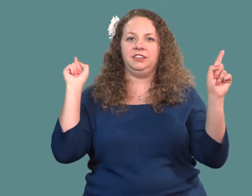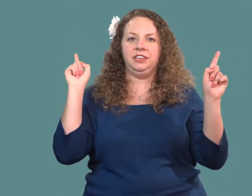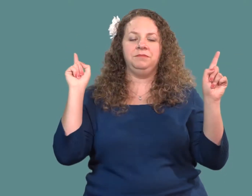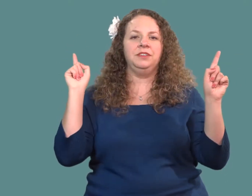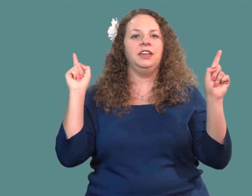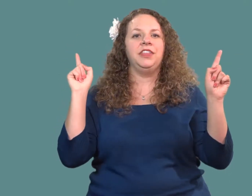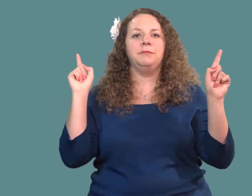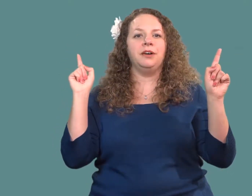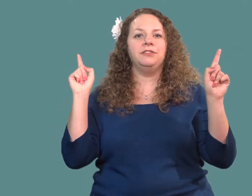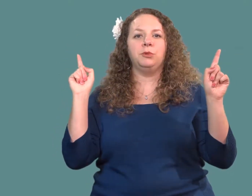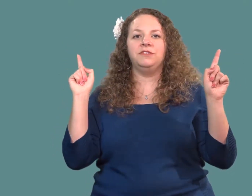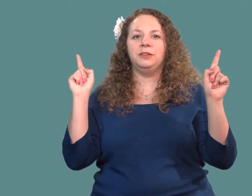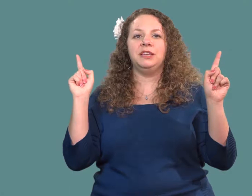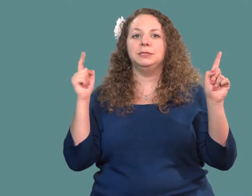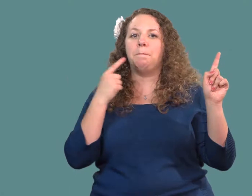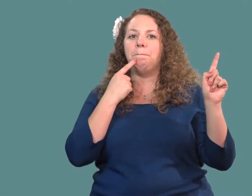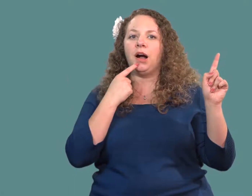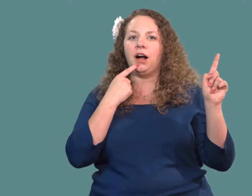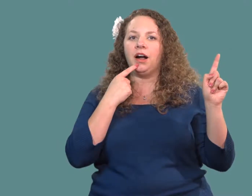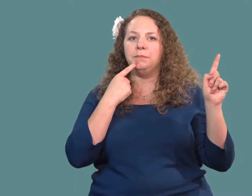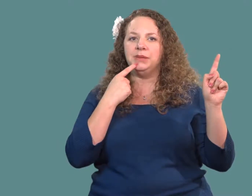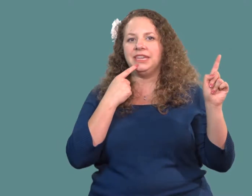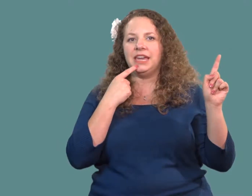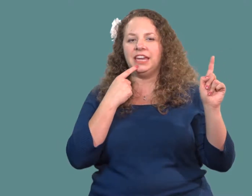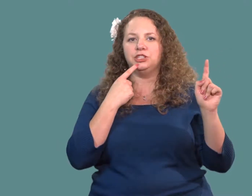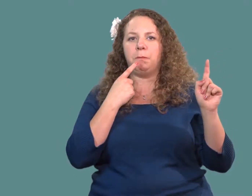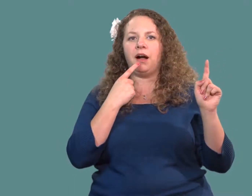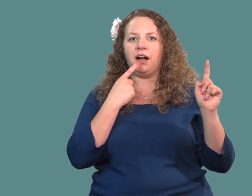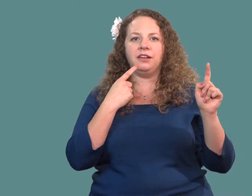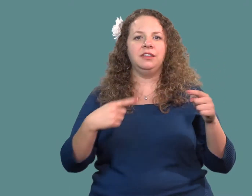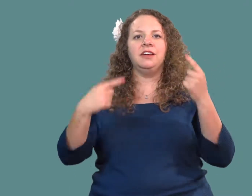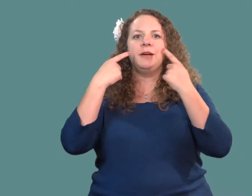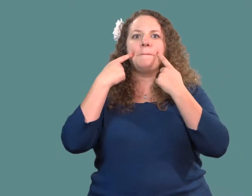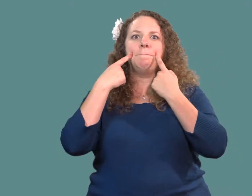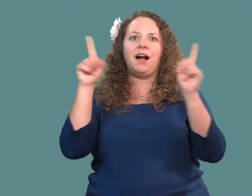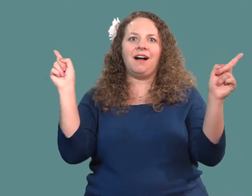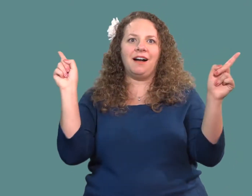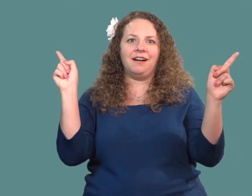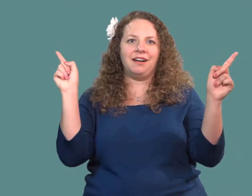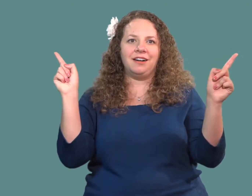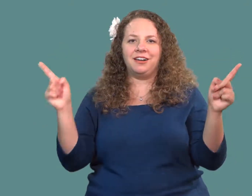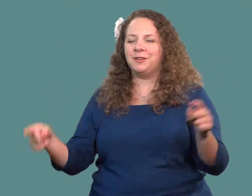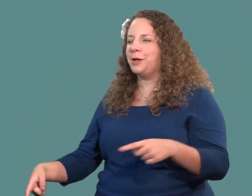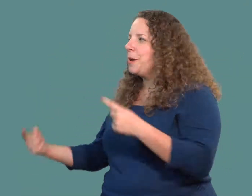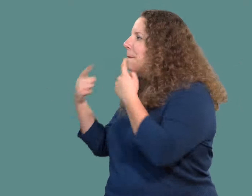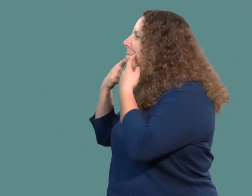finally, and the mouth morpheme is pa, P-A-H, pa, pa,